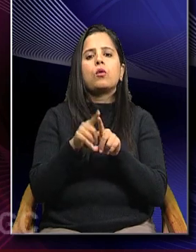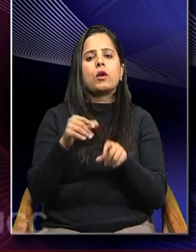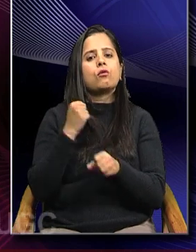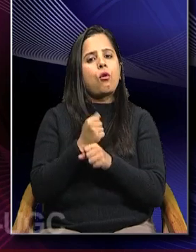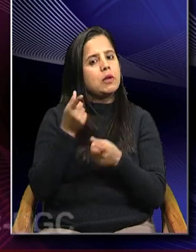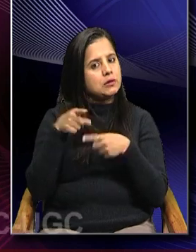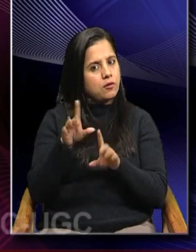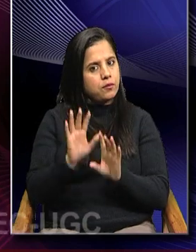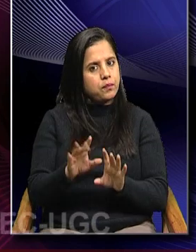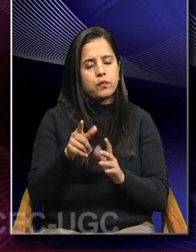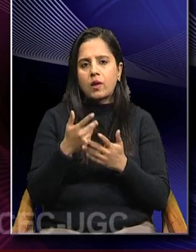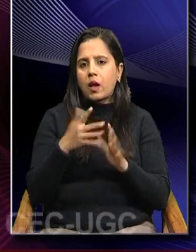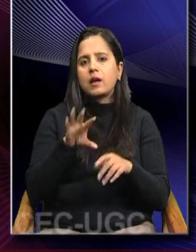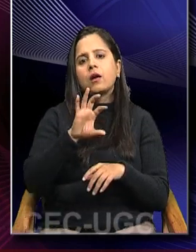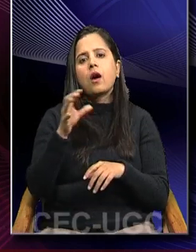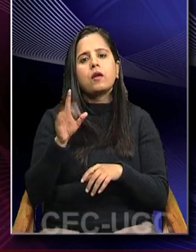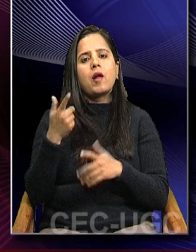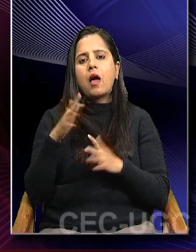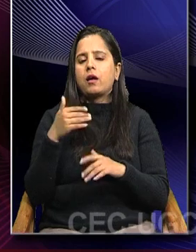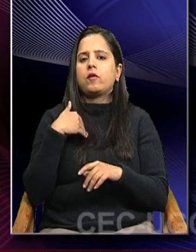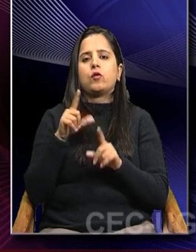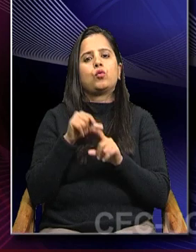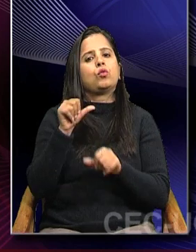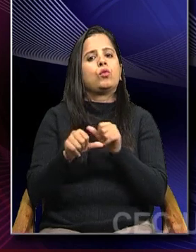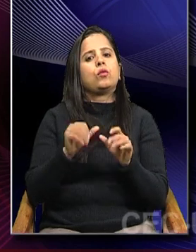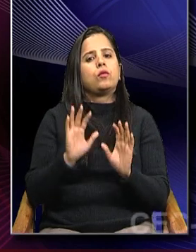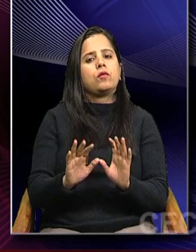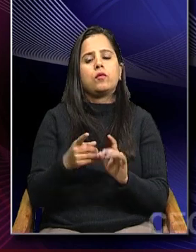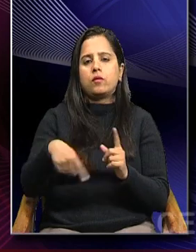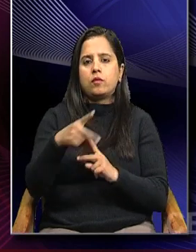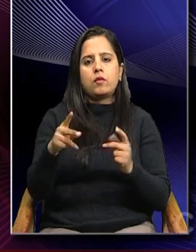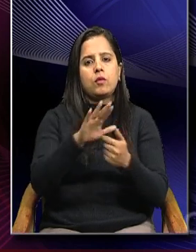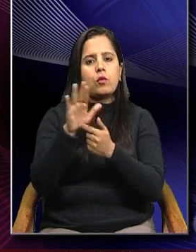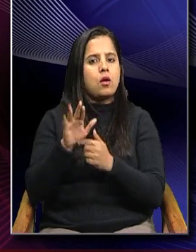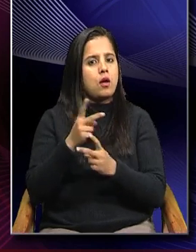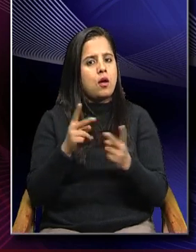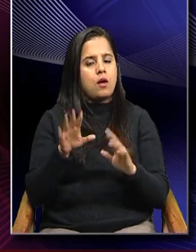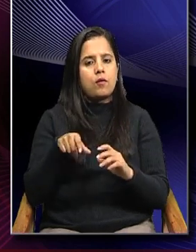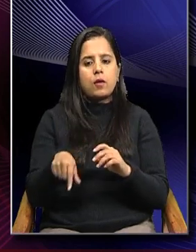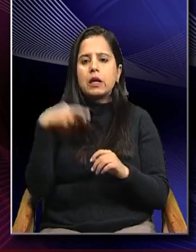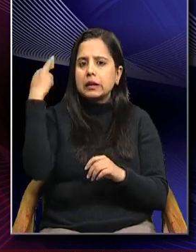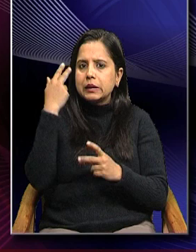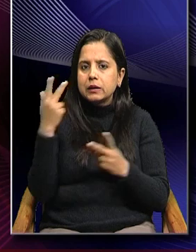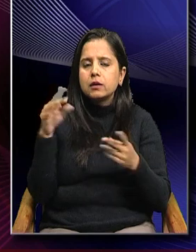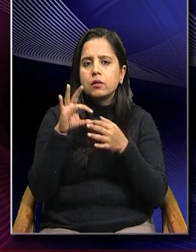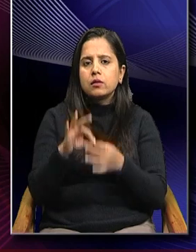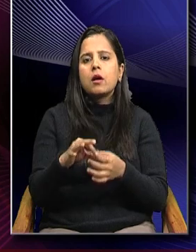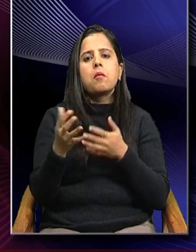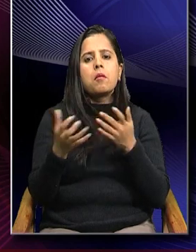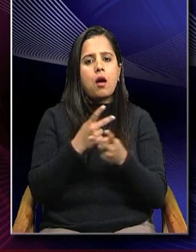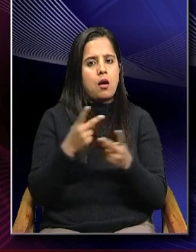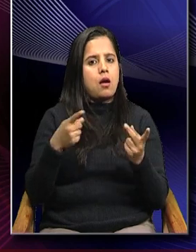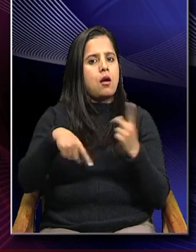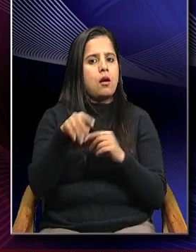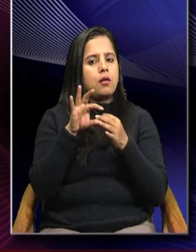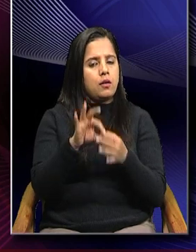government of any country wherever we operate. And here comes the role of the cause related marketing. Marketers create